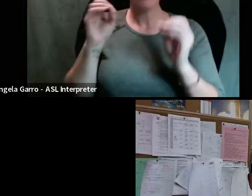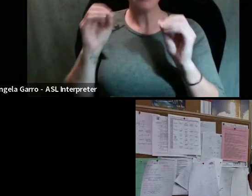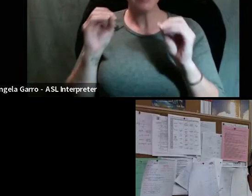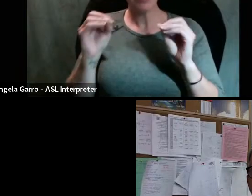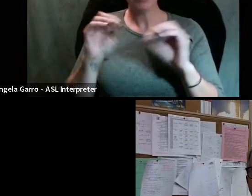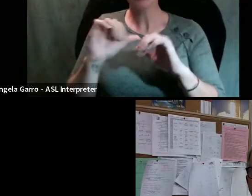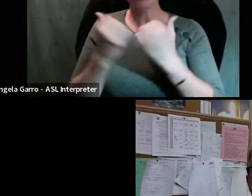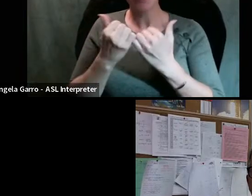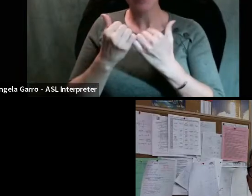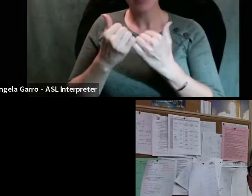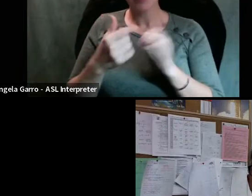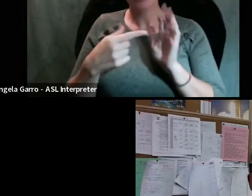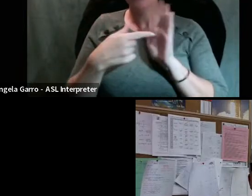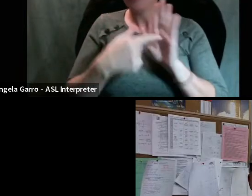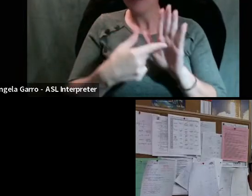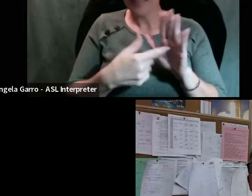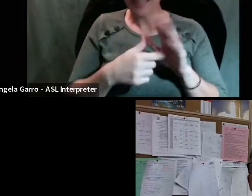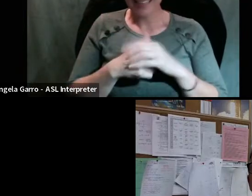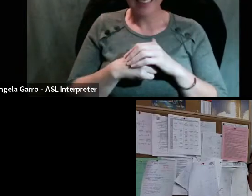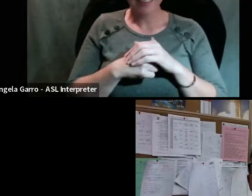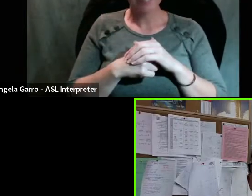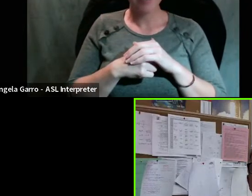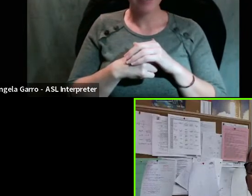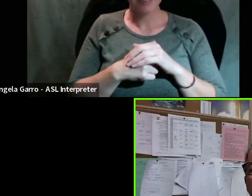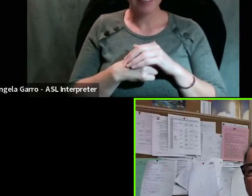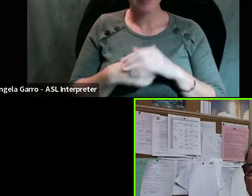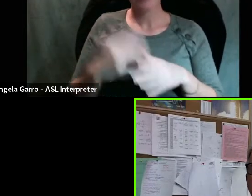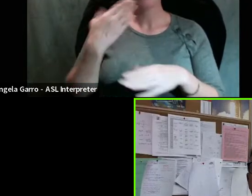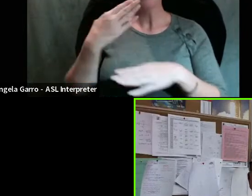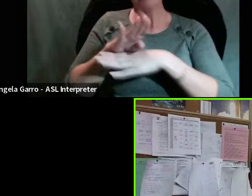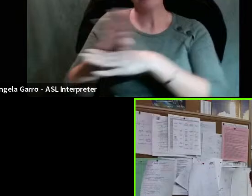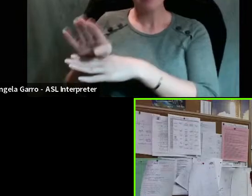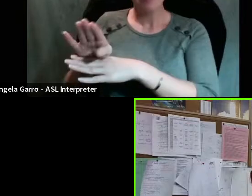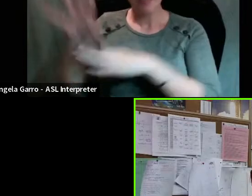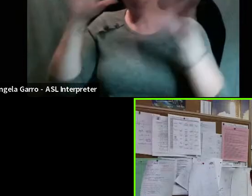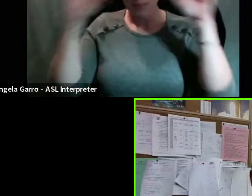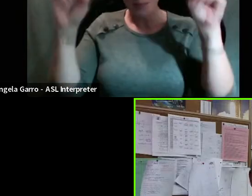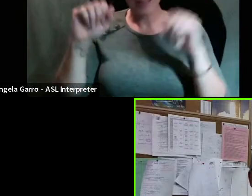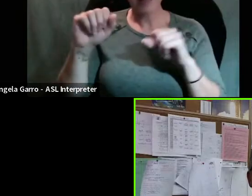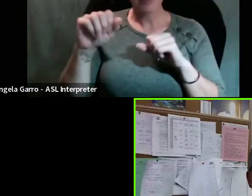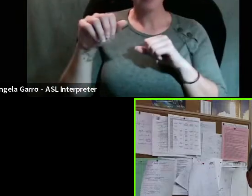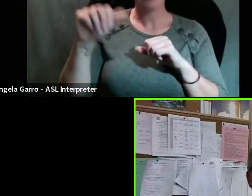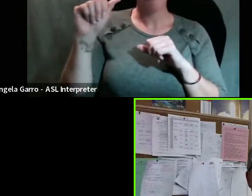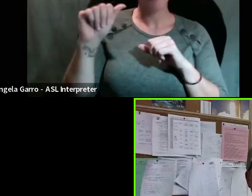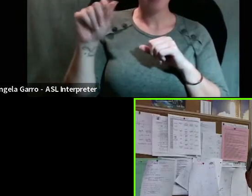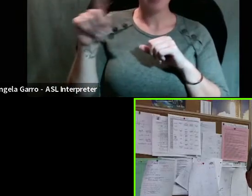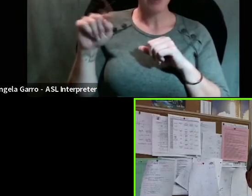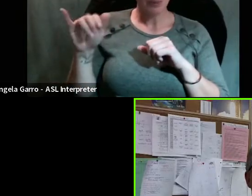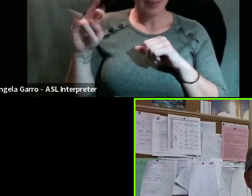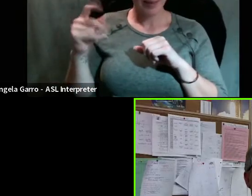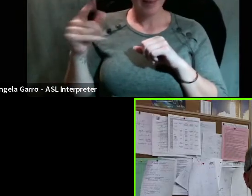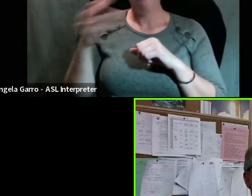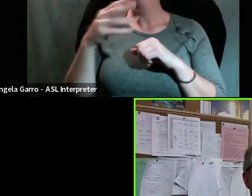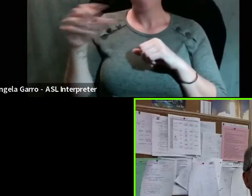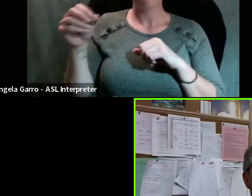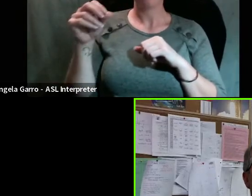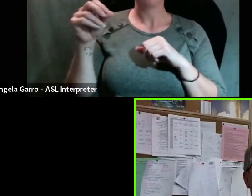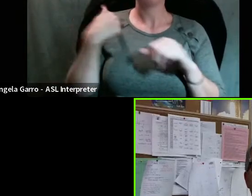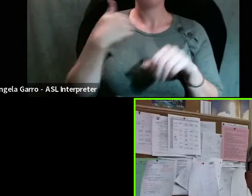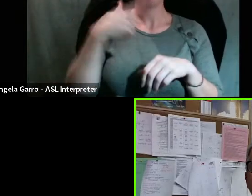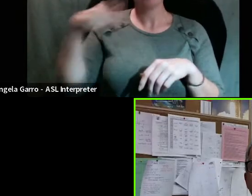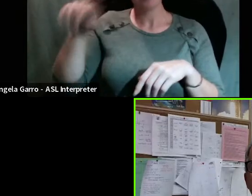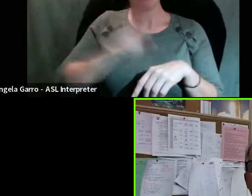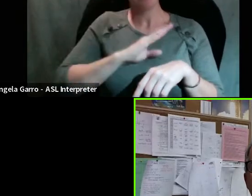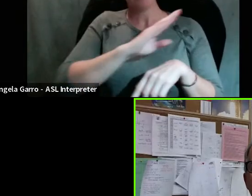Association representative. Good evening, President Andrade Zuniga, and members of the board and